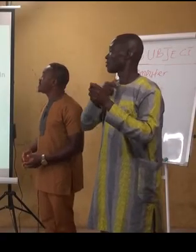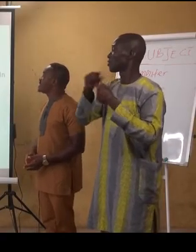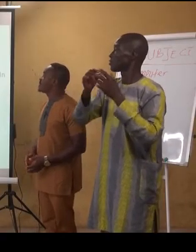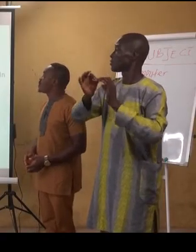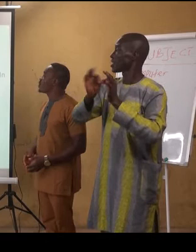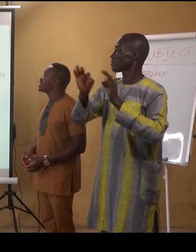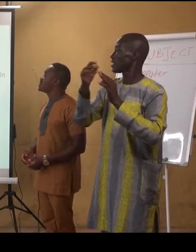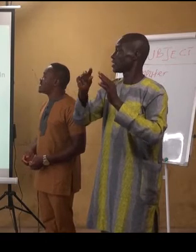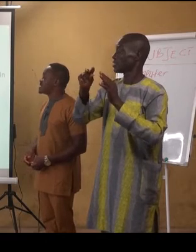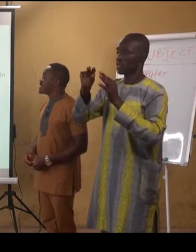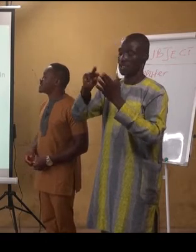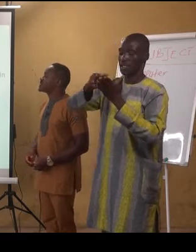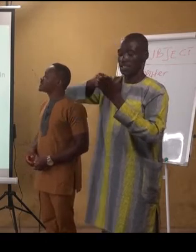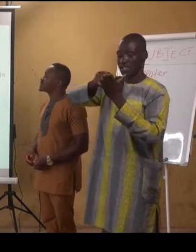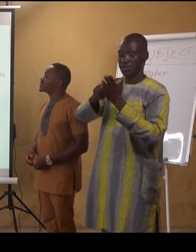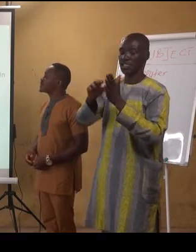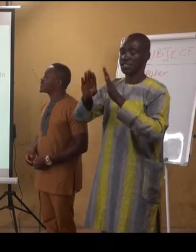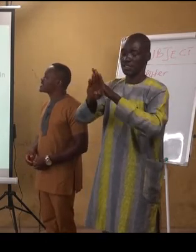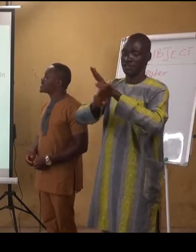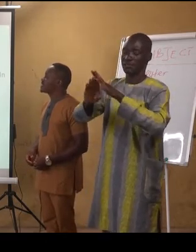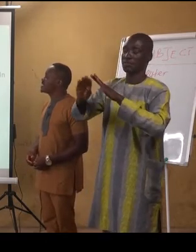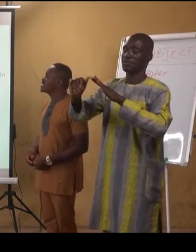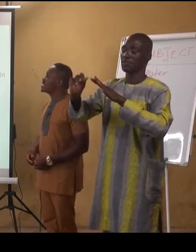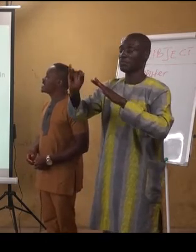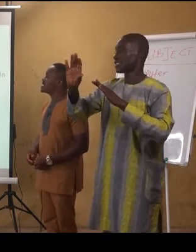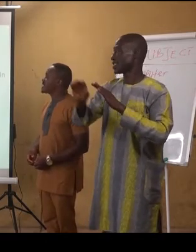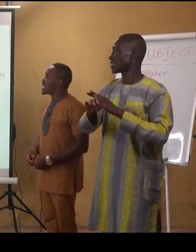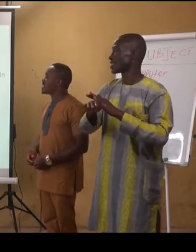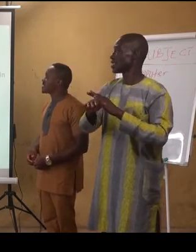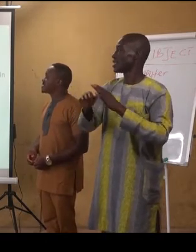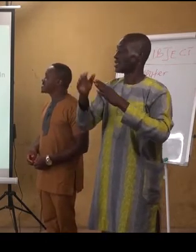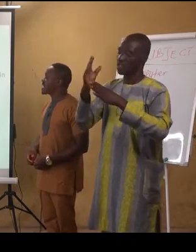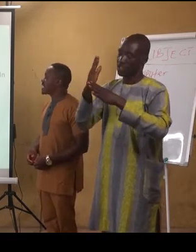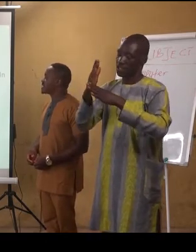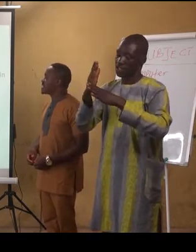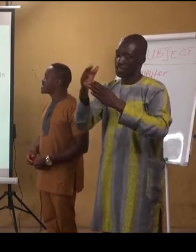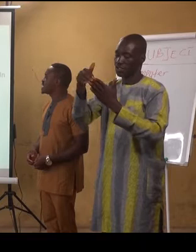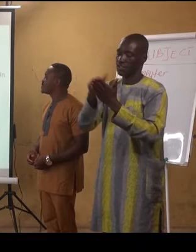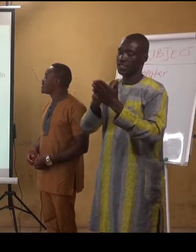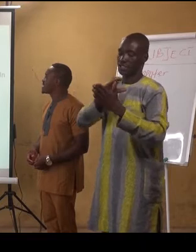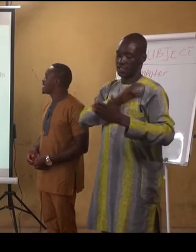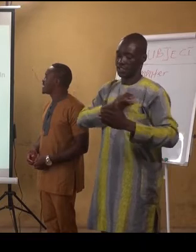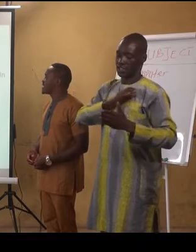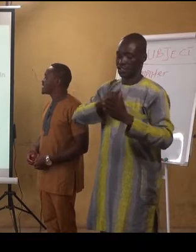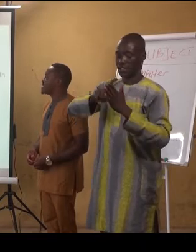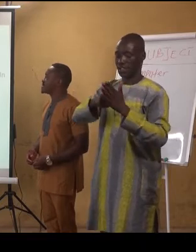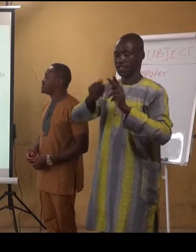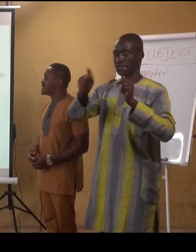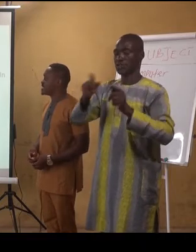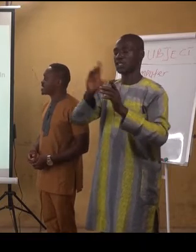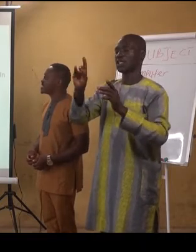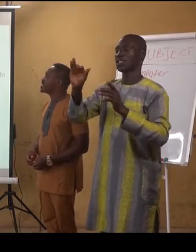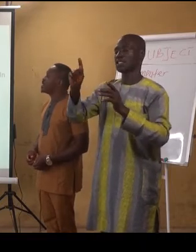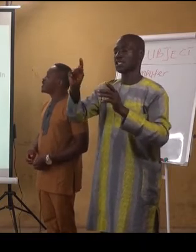explain the meaning of the word basic. Secondly, list the characters, keywords, and data types